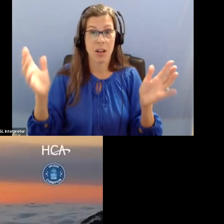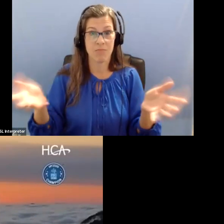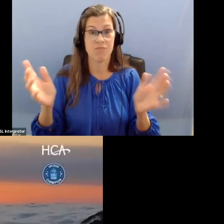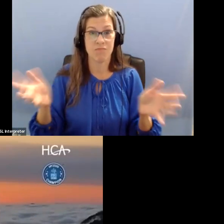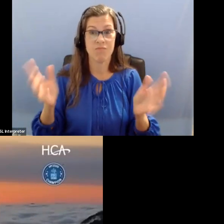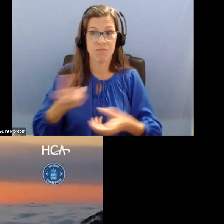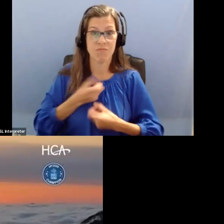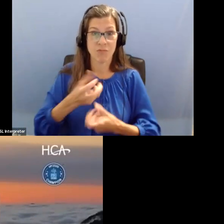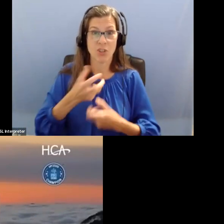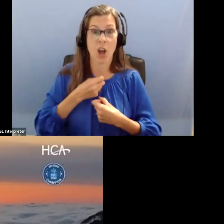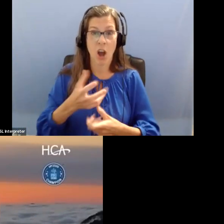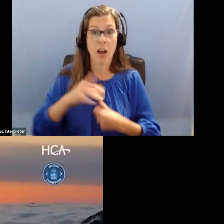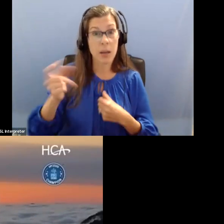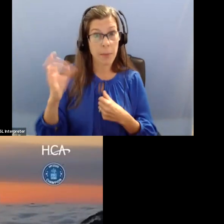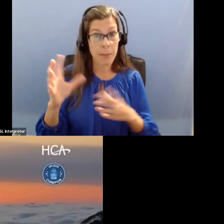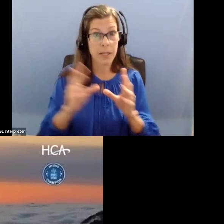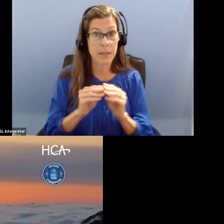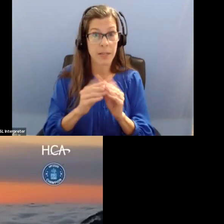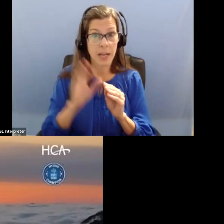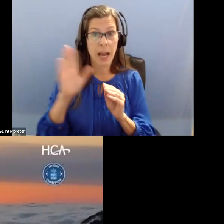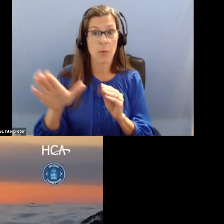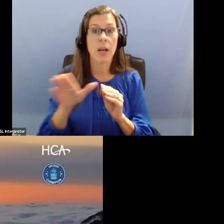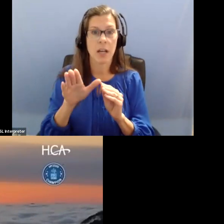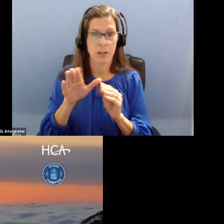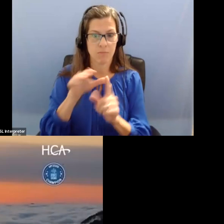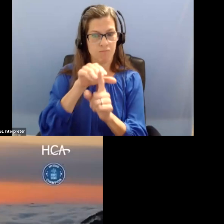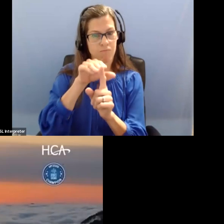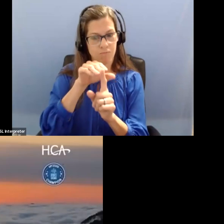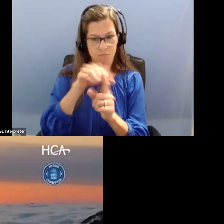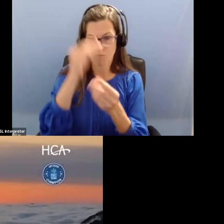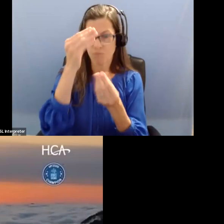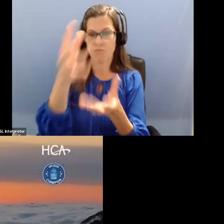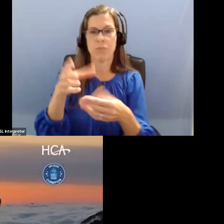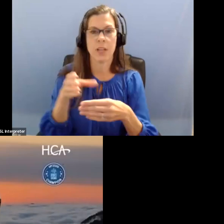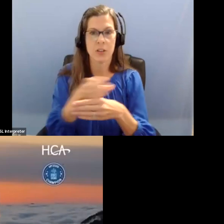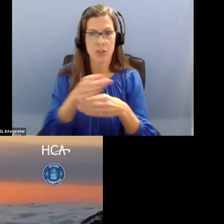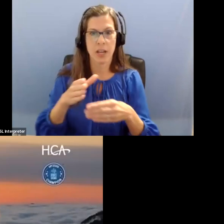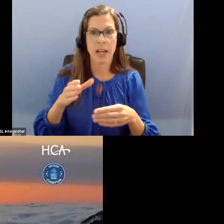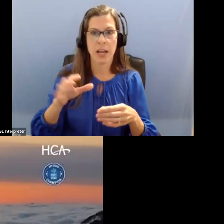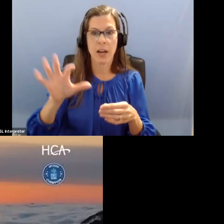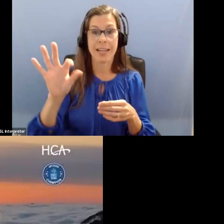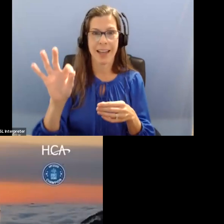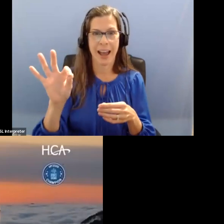folks know when we have a public forum, I'm going to use the opportunity to share 988.